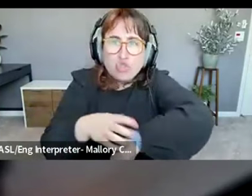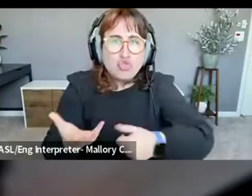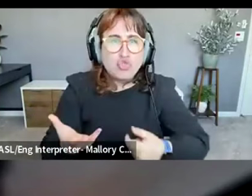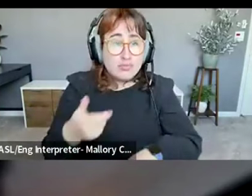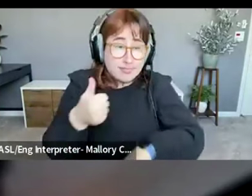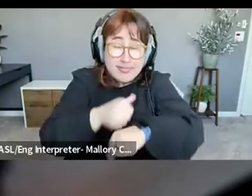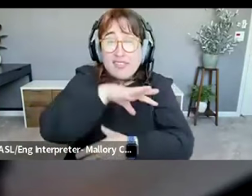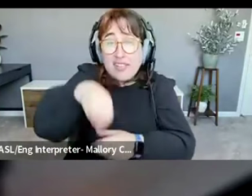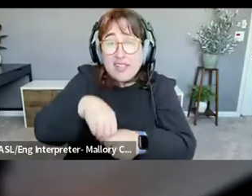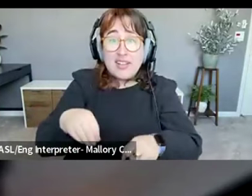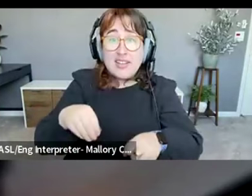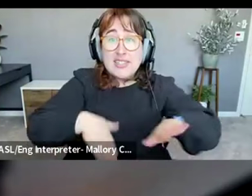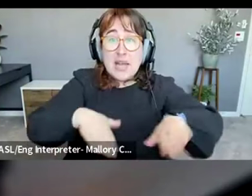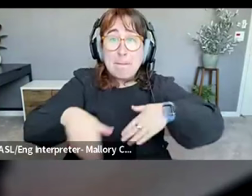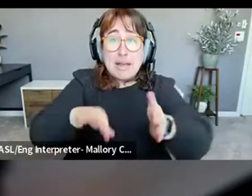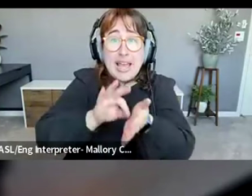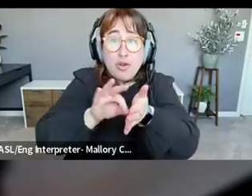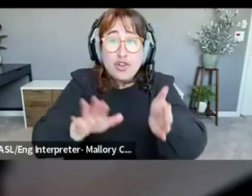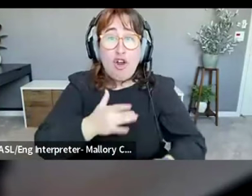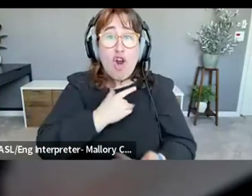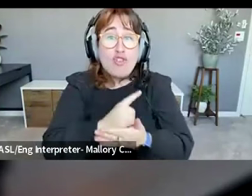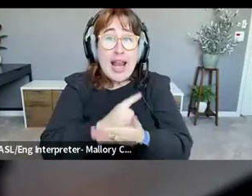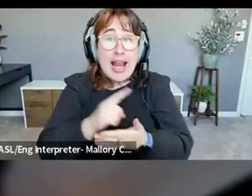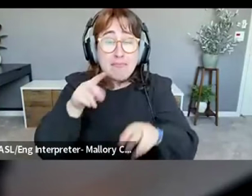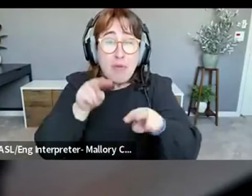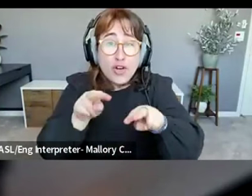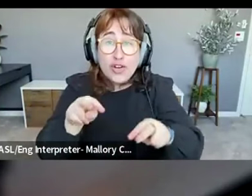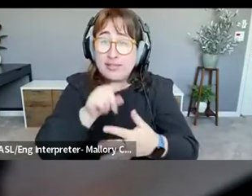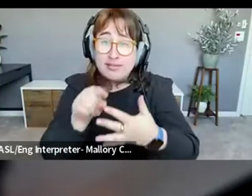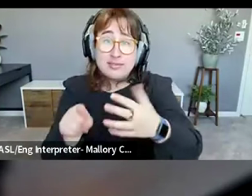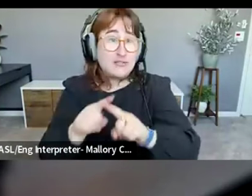step counter. It also has a heart rate monitor and things like that.